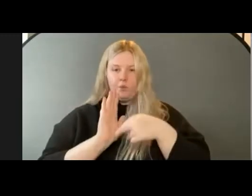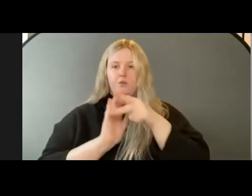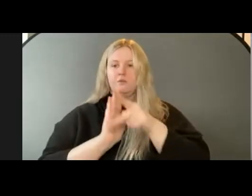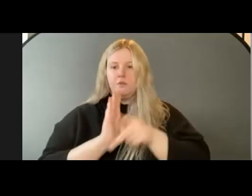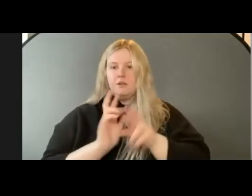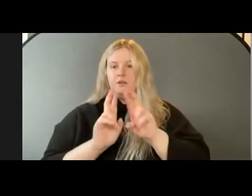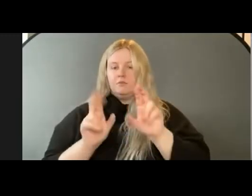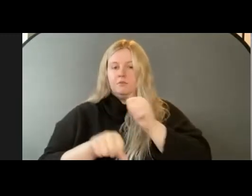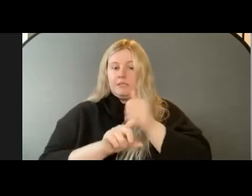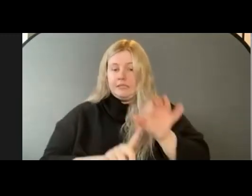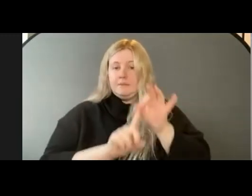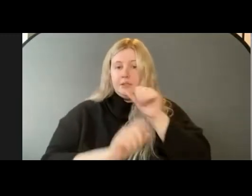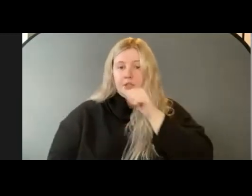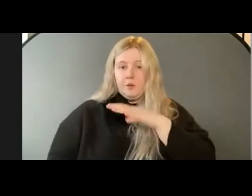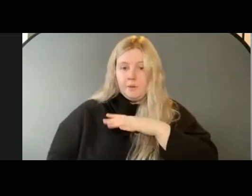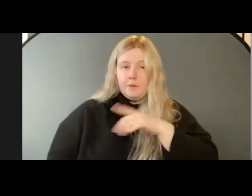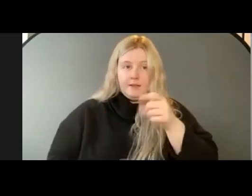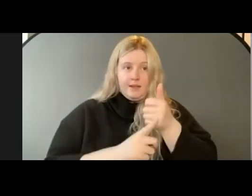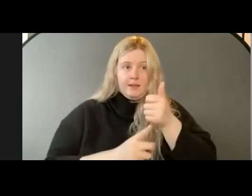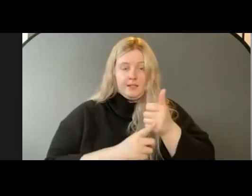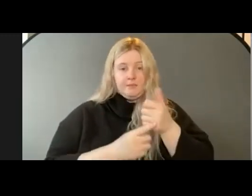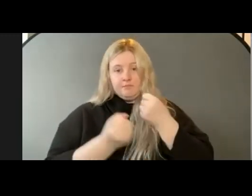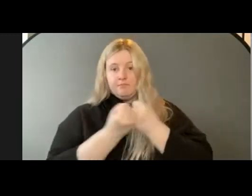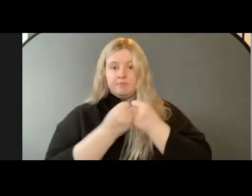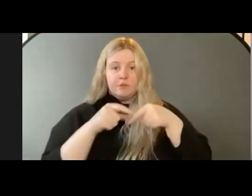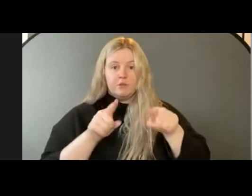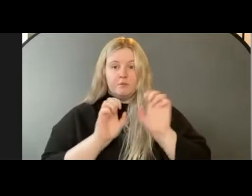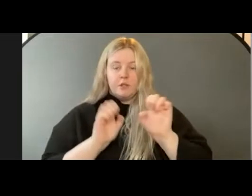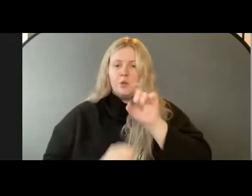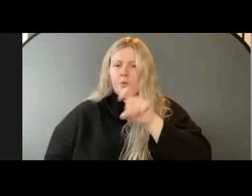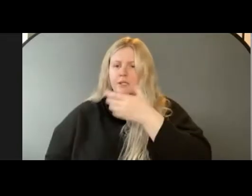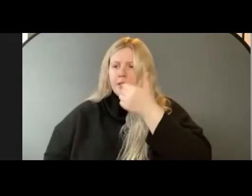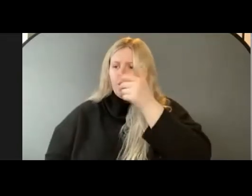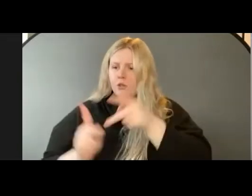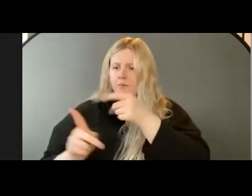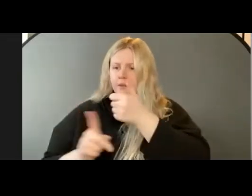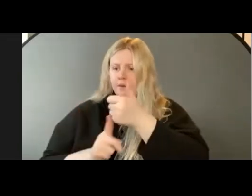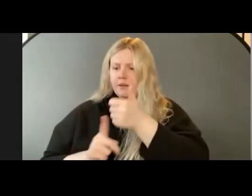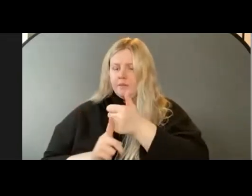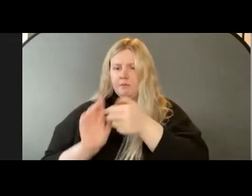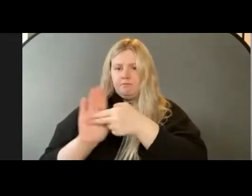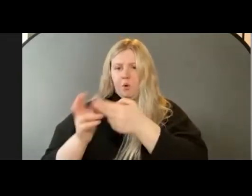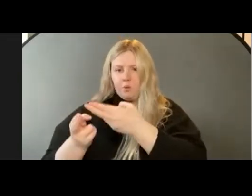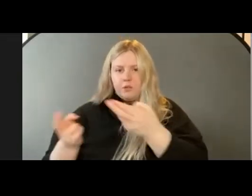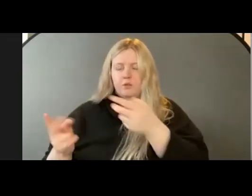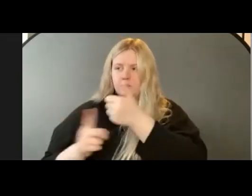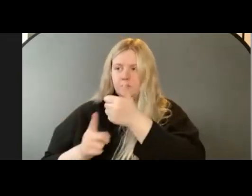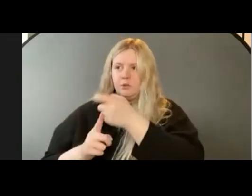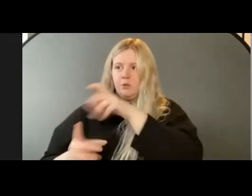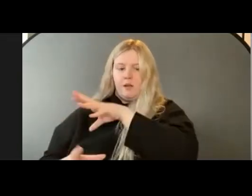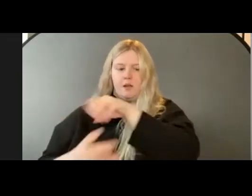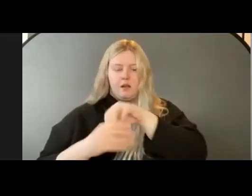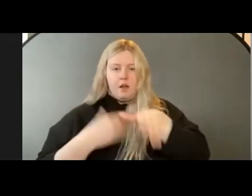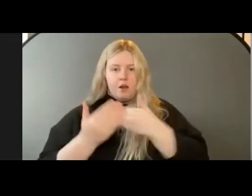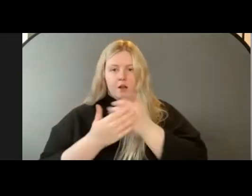play important roles during emergencies. So we need older persons as resources, and they should be considered in all the work we do